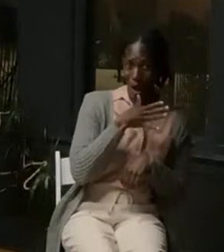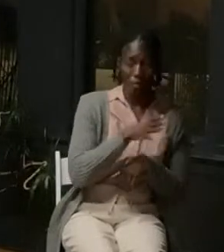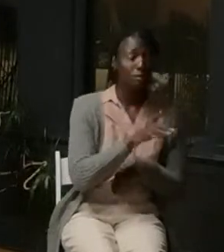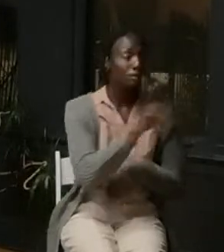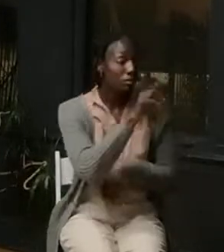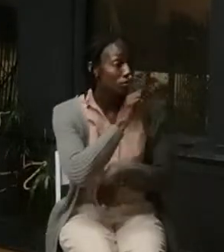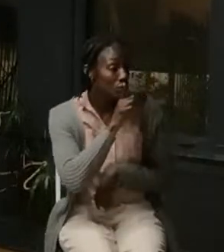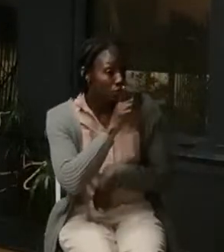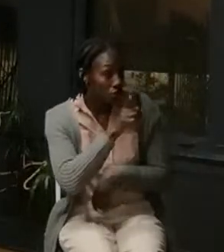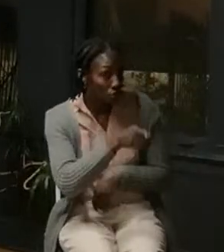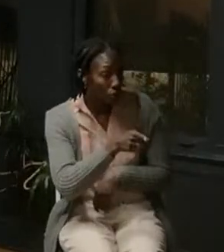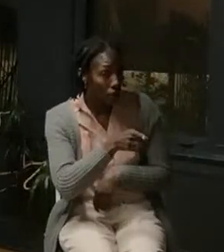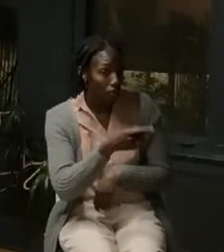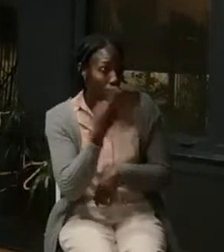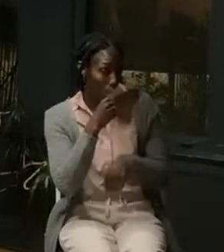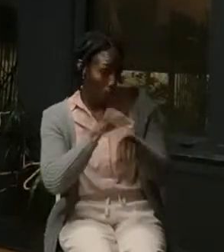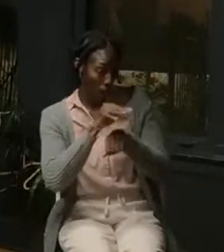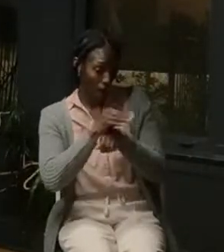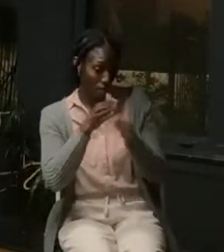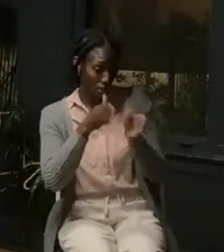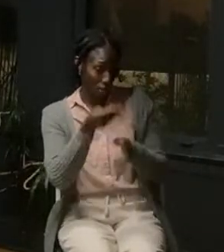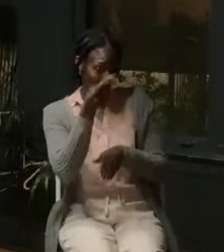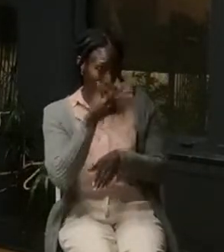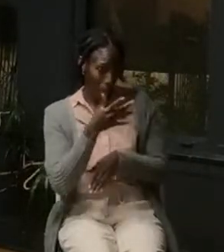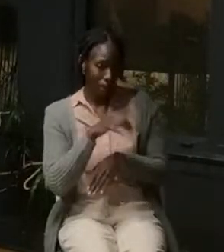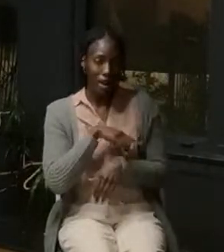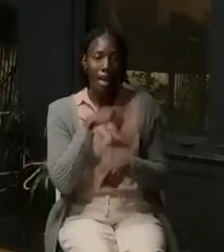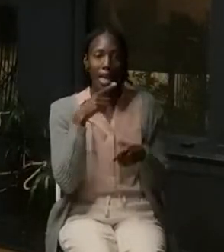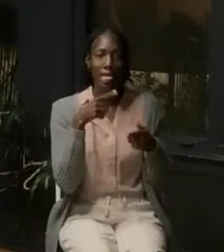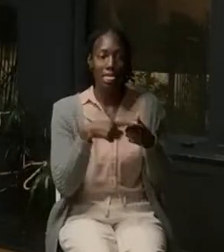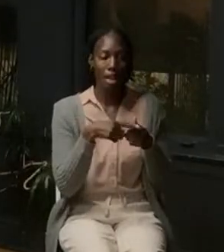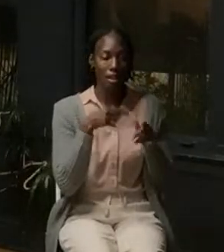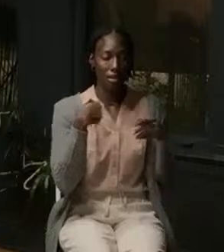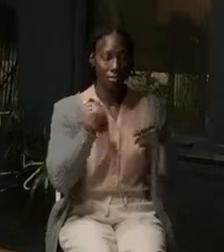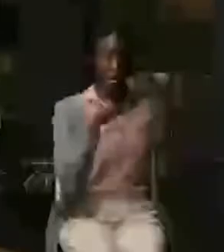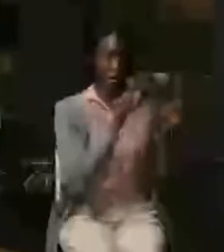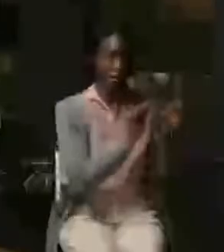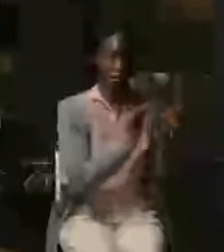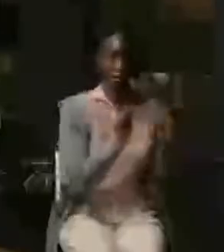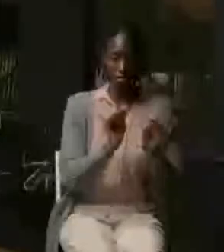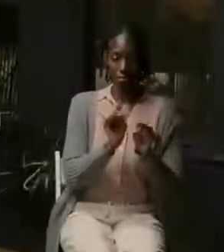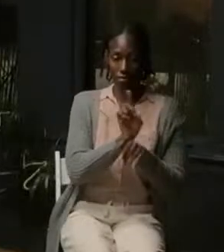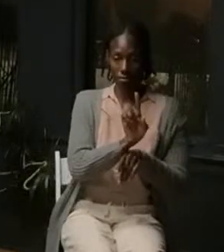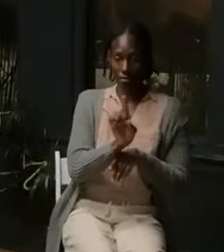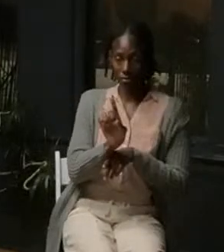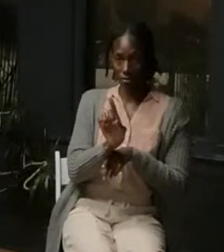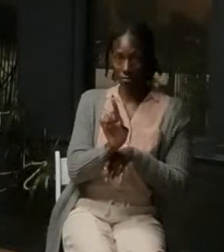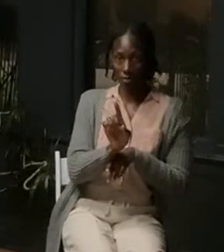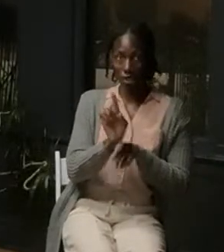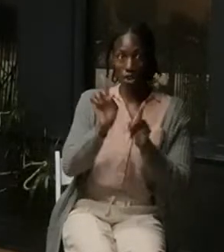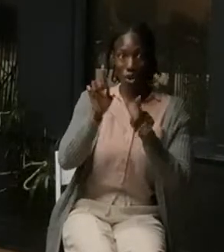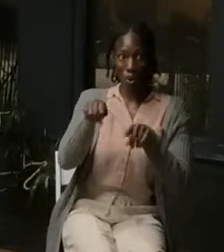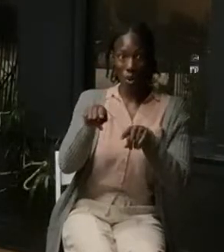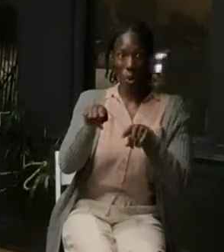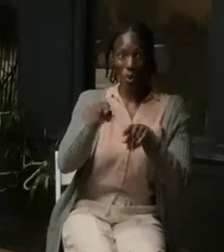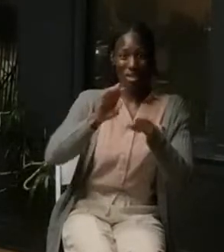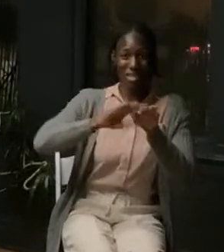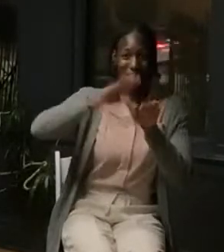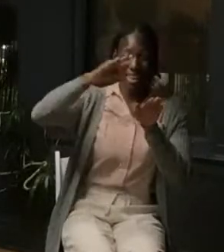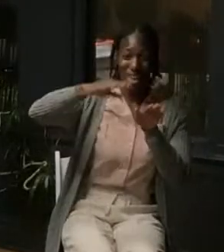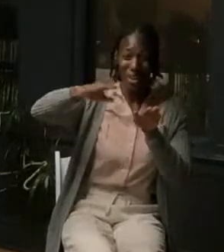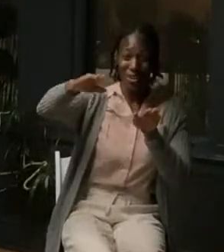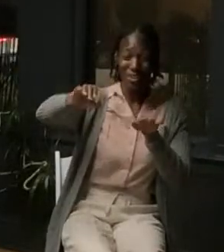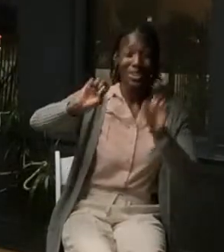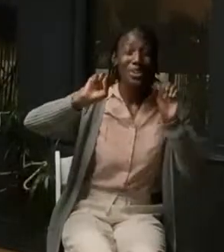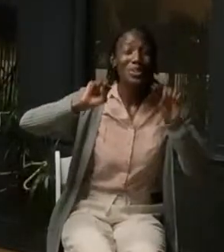Sure, a counselor told me, then turned me around to Zanesville's hills. You can